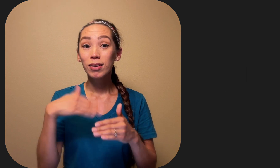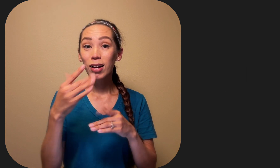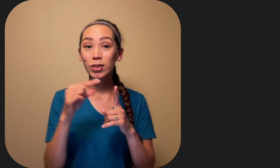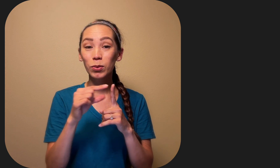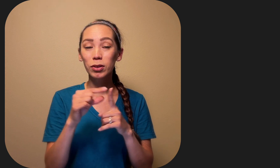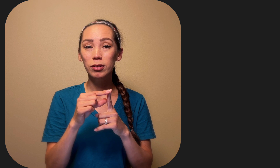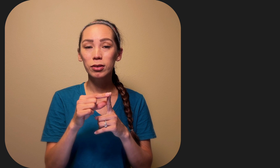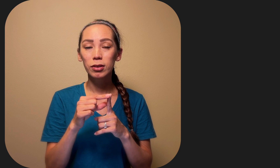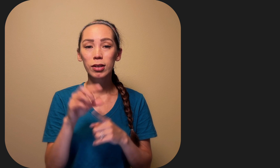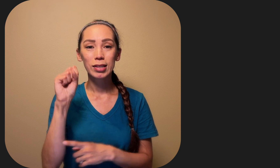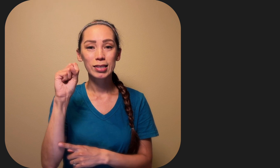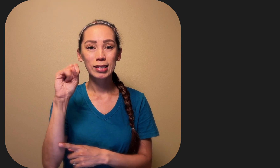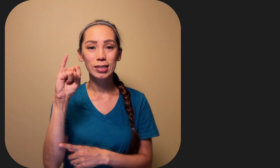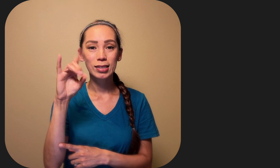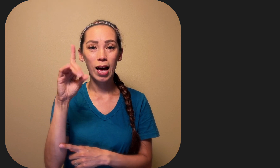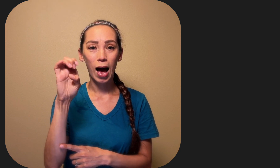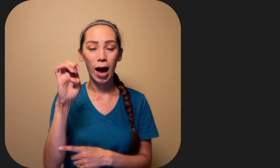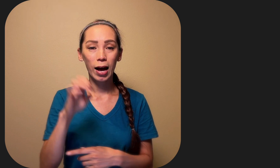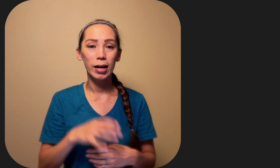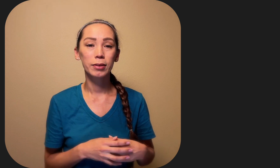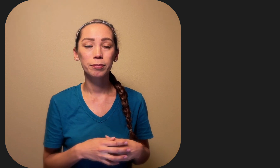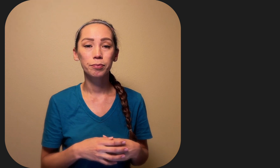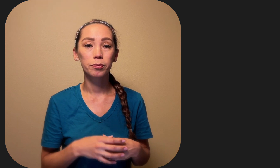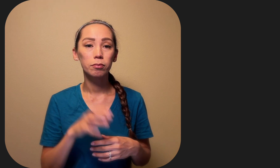Next word is side.